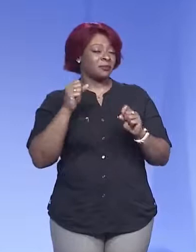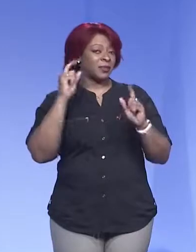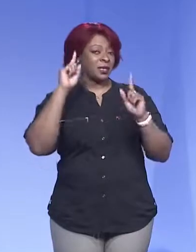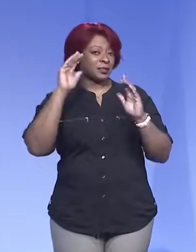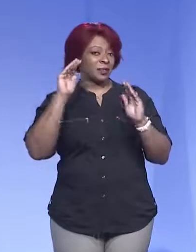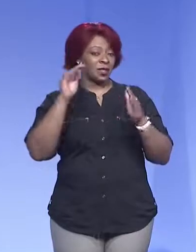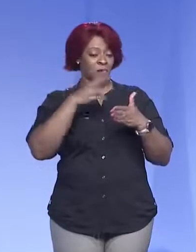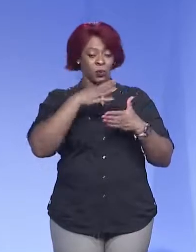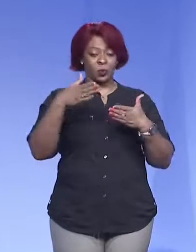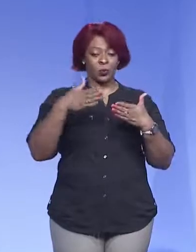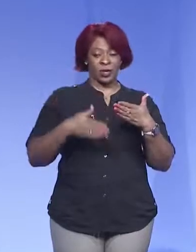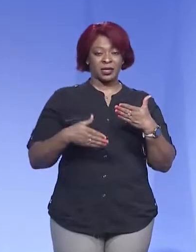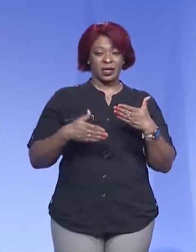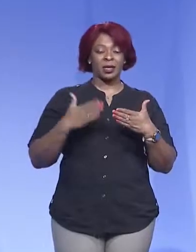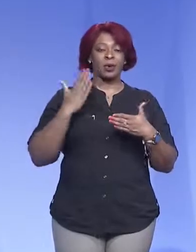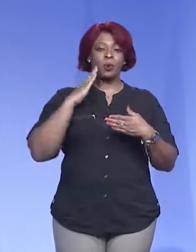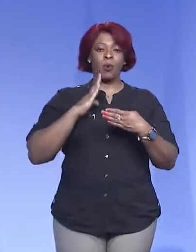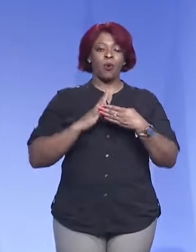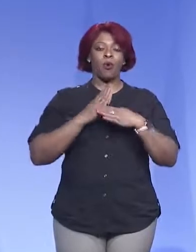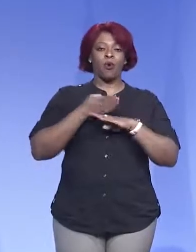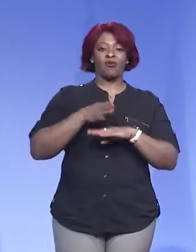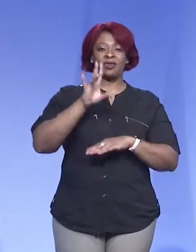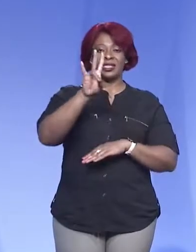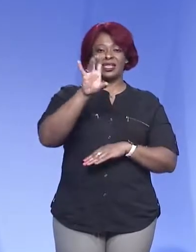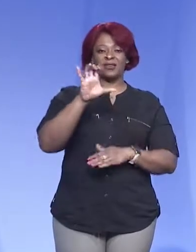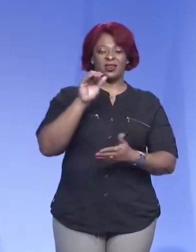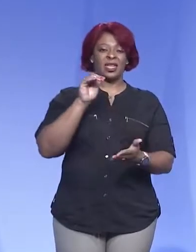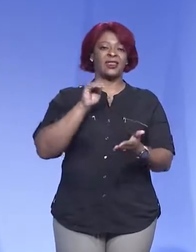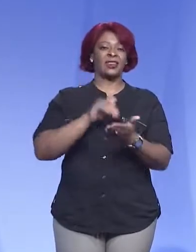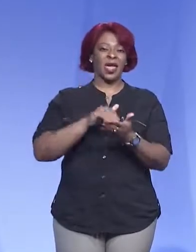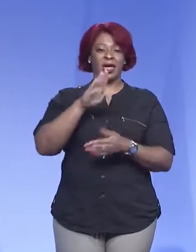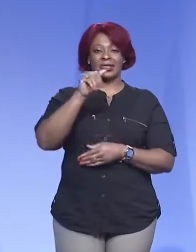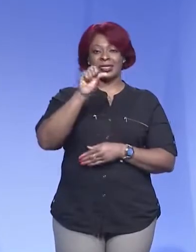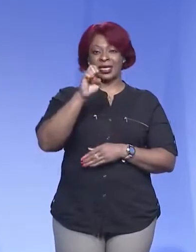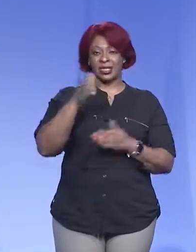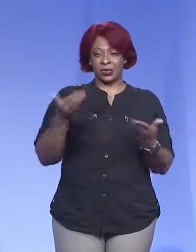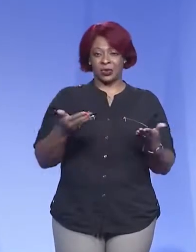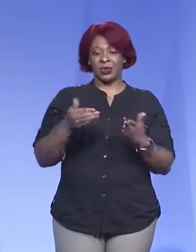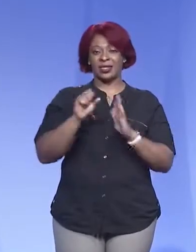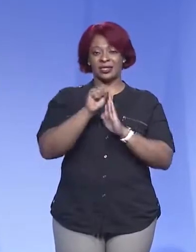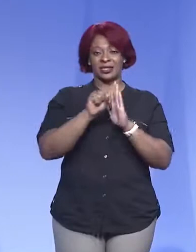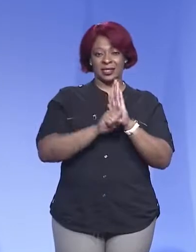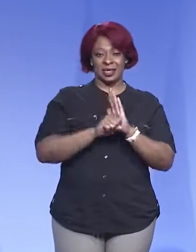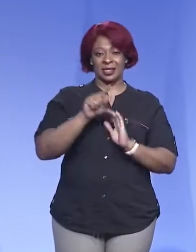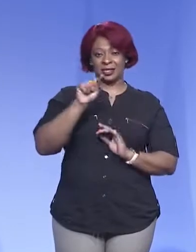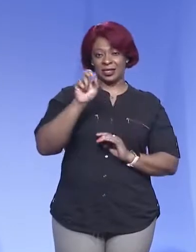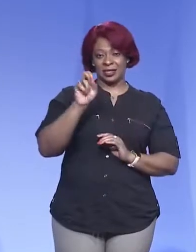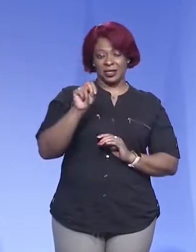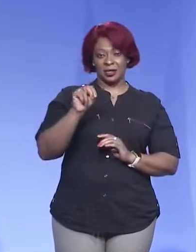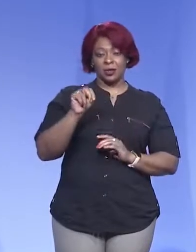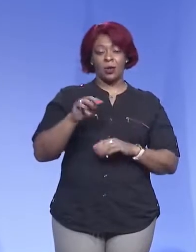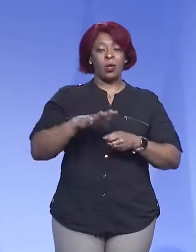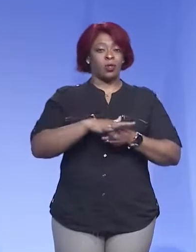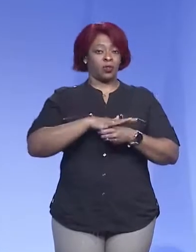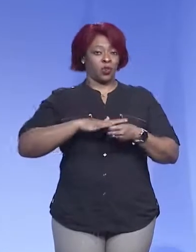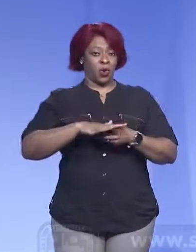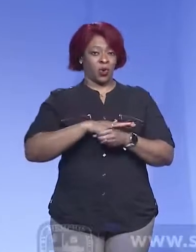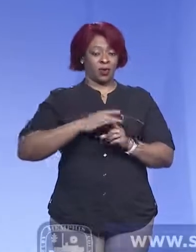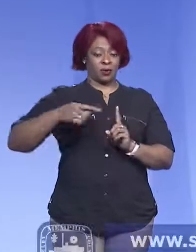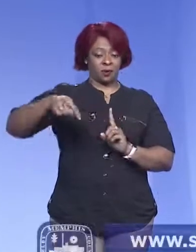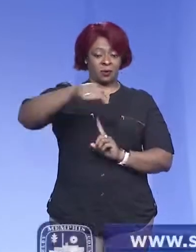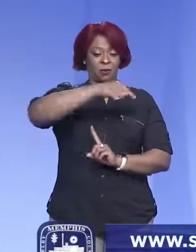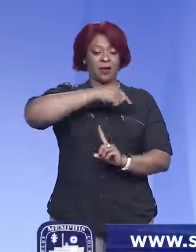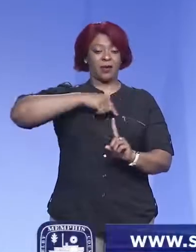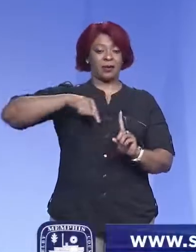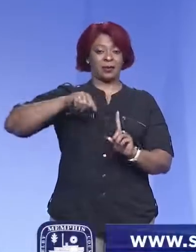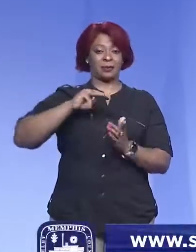the weekend we will be over 700,000 cases diagnosed in the state of Tennessee. Locally, around us, Tipton County